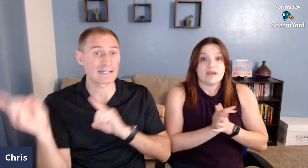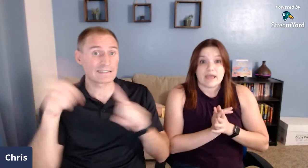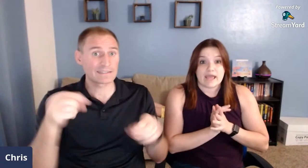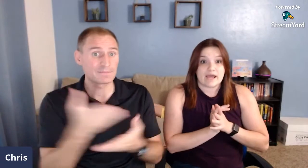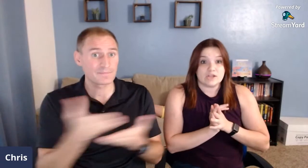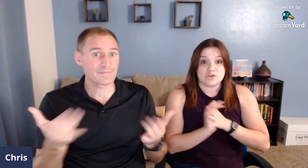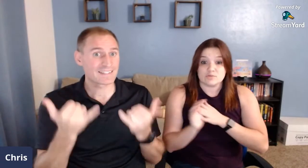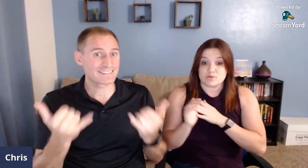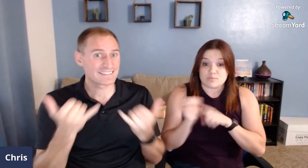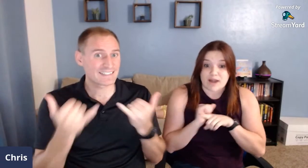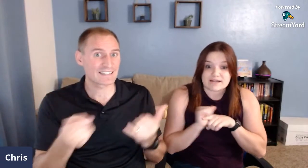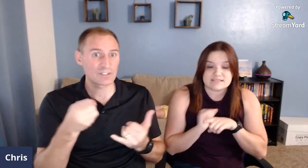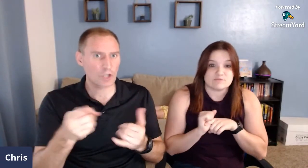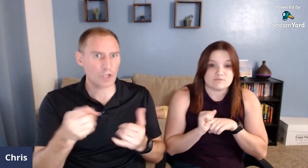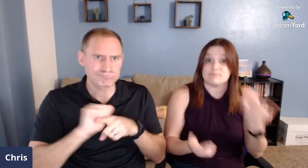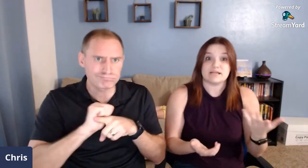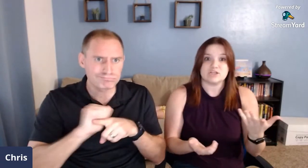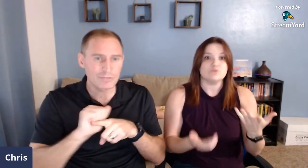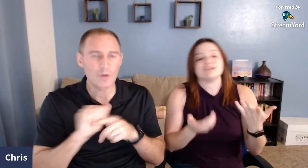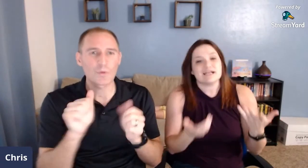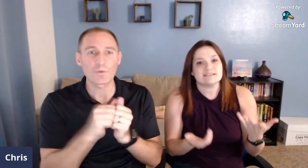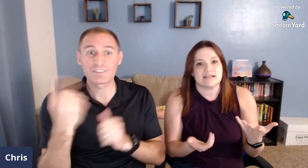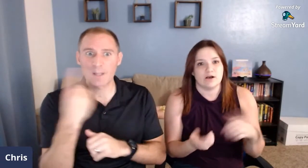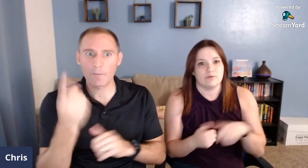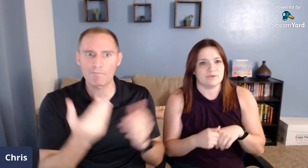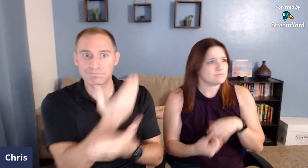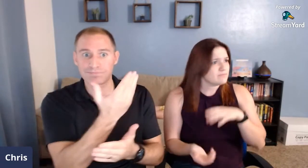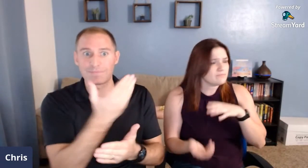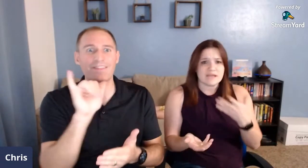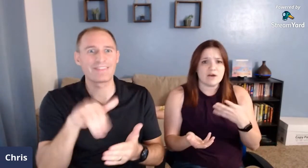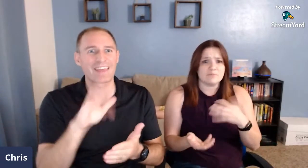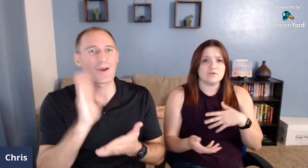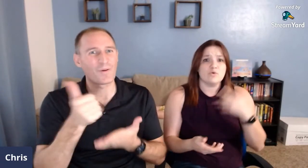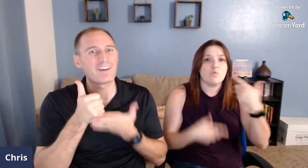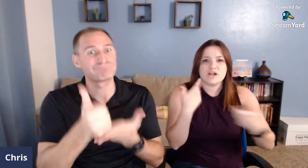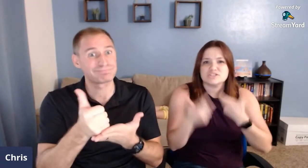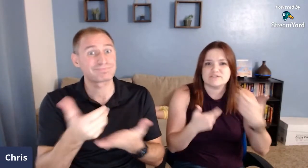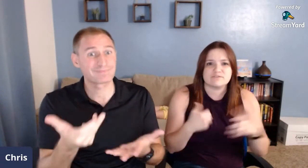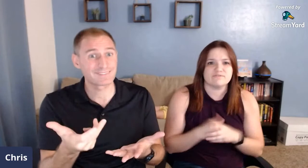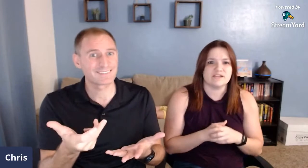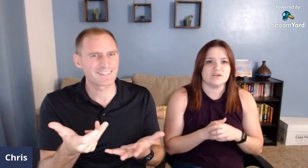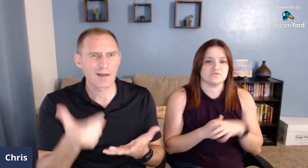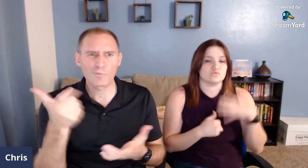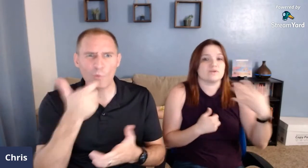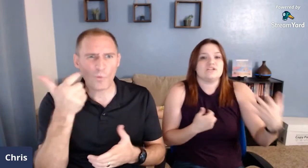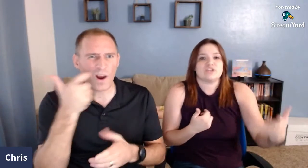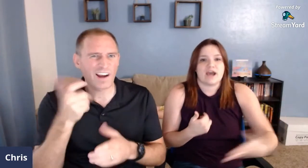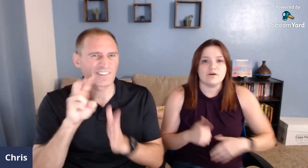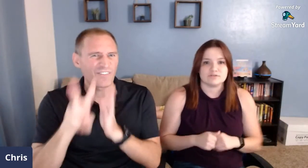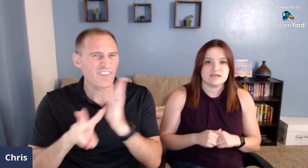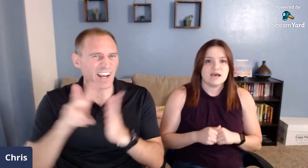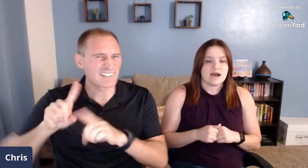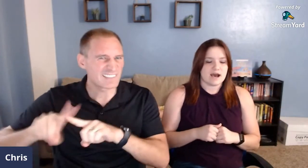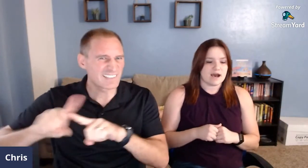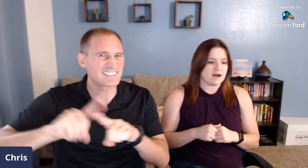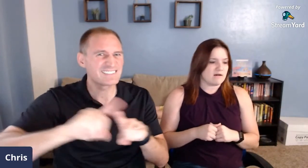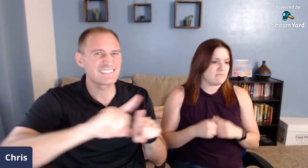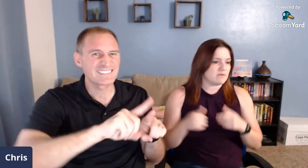tonight and you're practicing with somebody new. That's going to help you. Watch different videos, reach